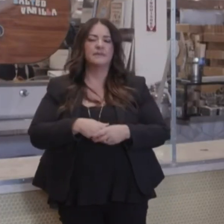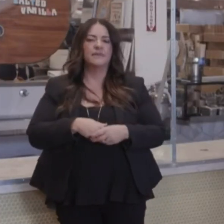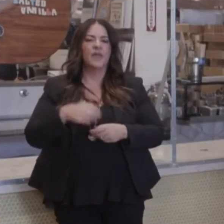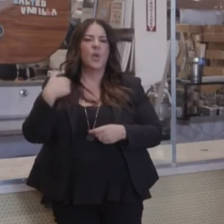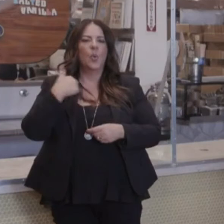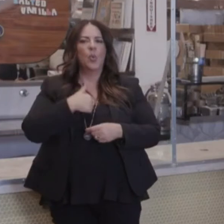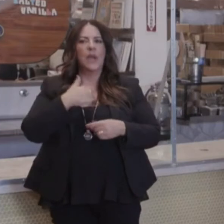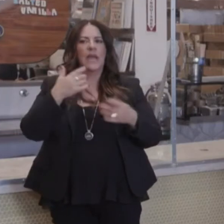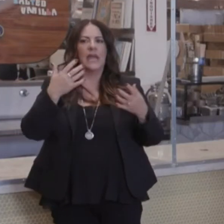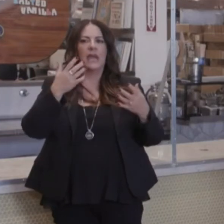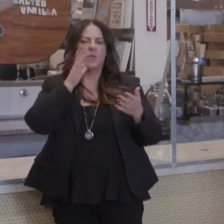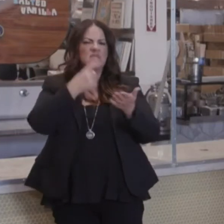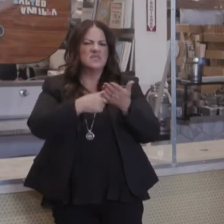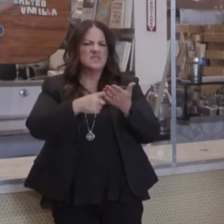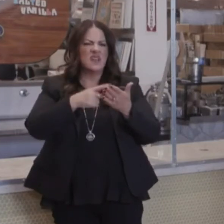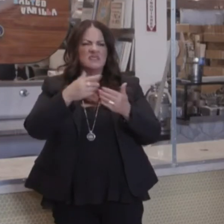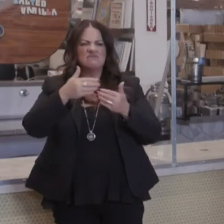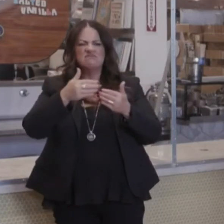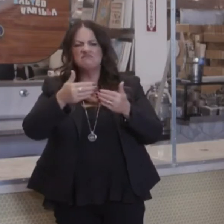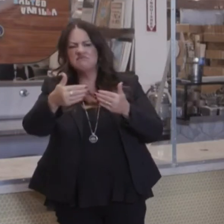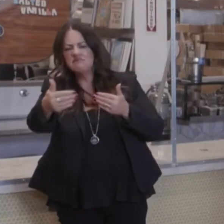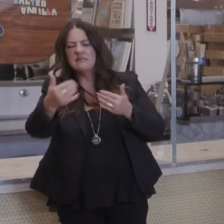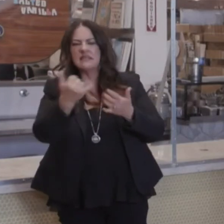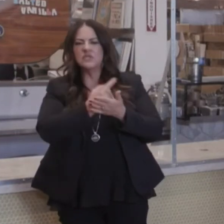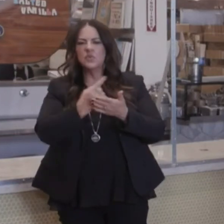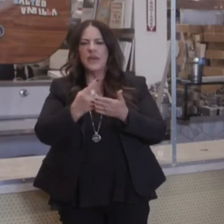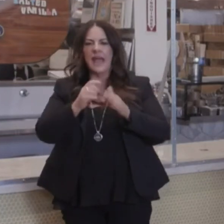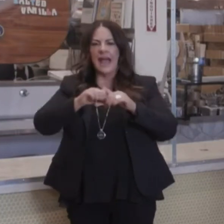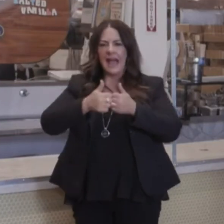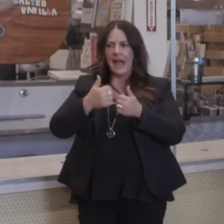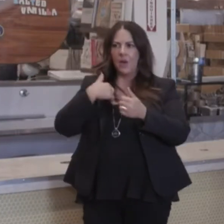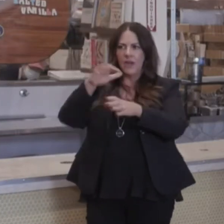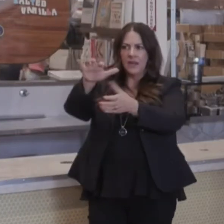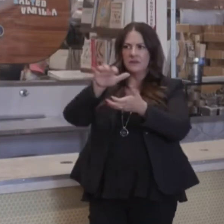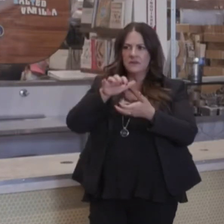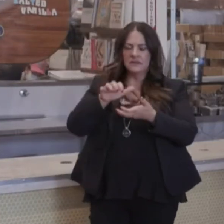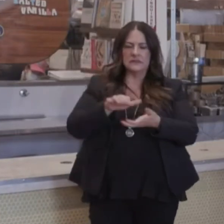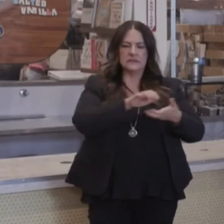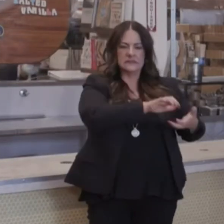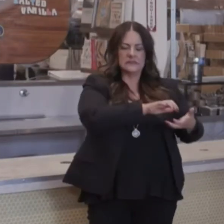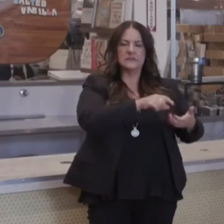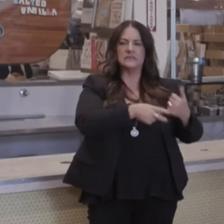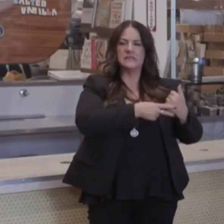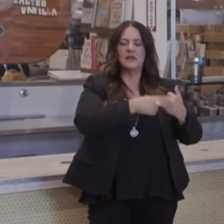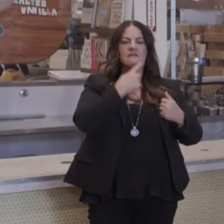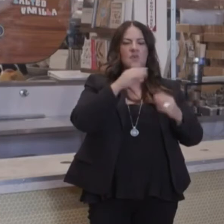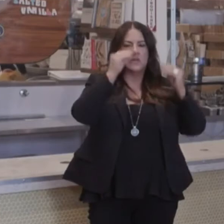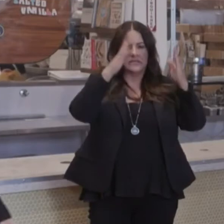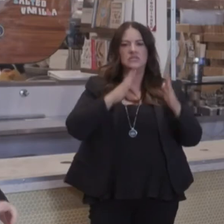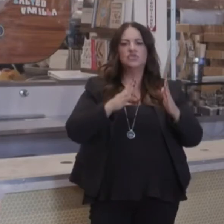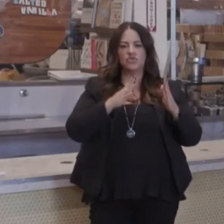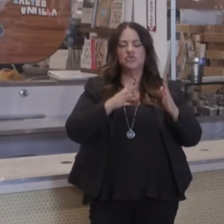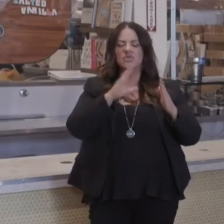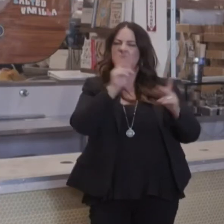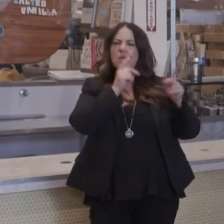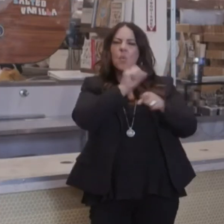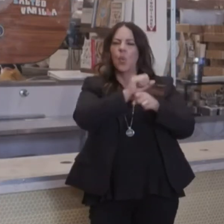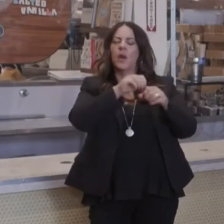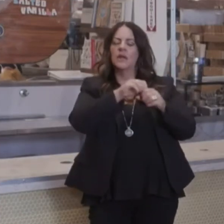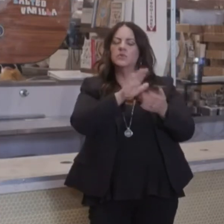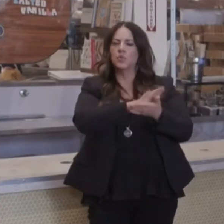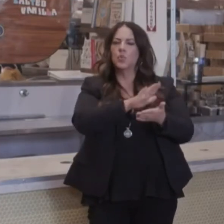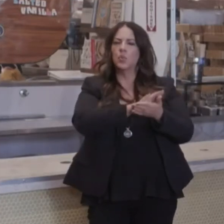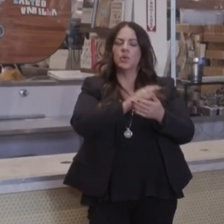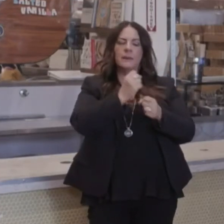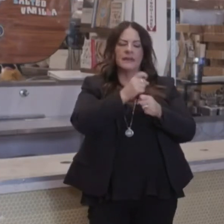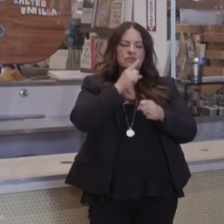set aside administrator days in terms of administering those doses for our educators, and how we're going to allow for equity in